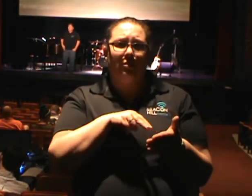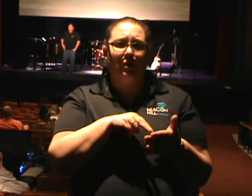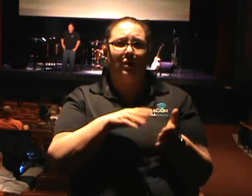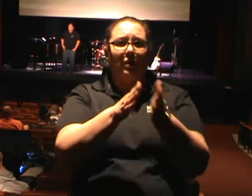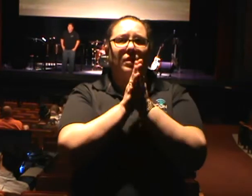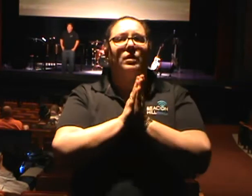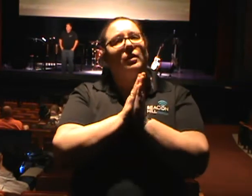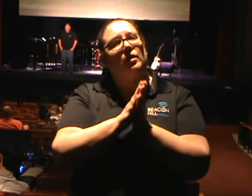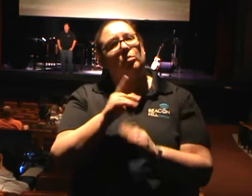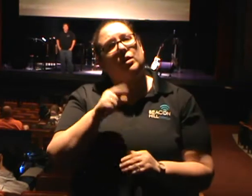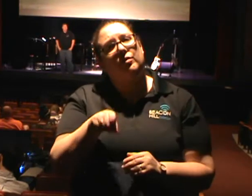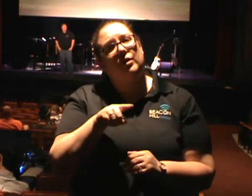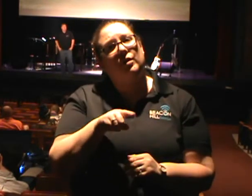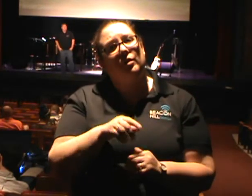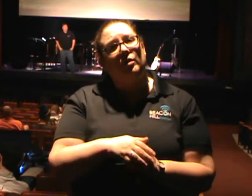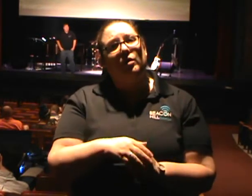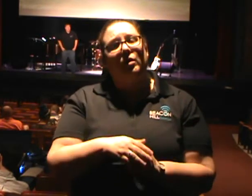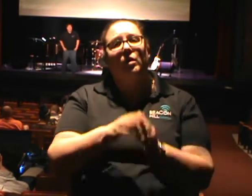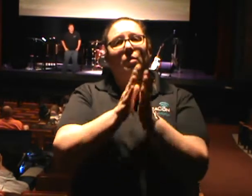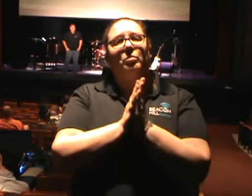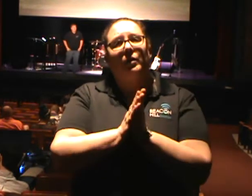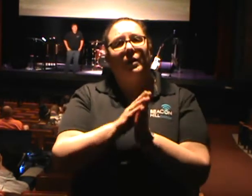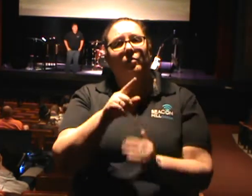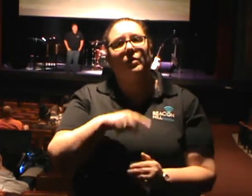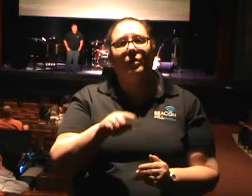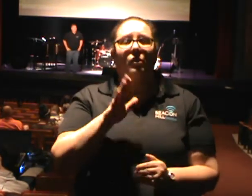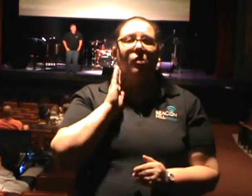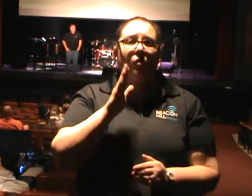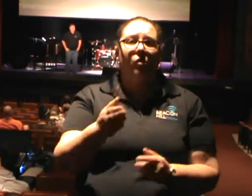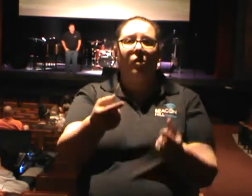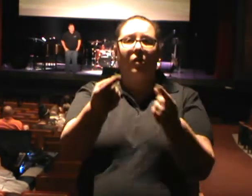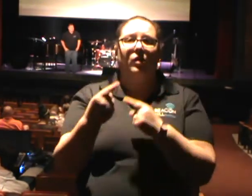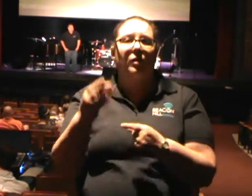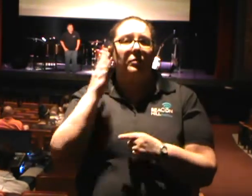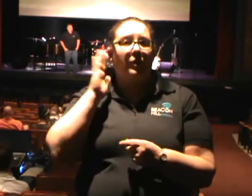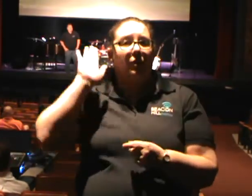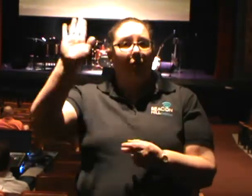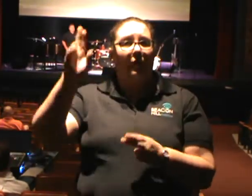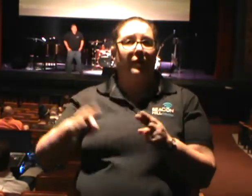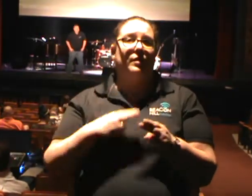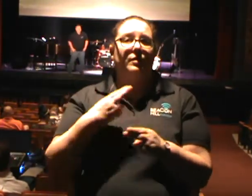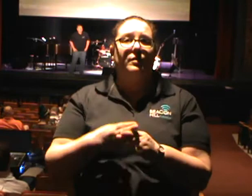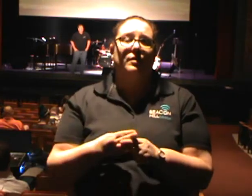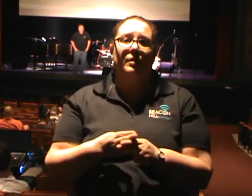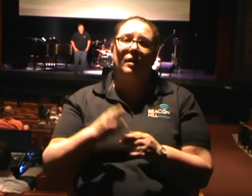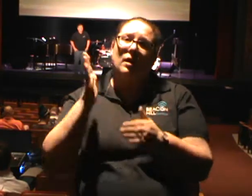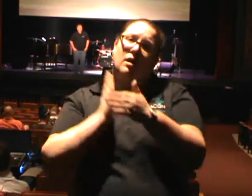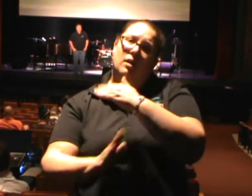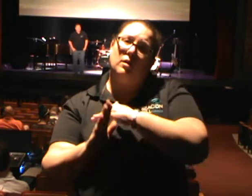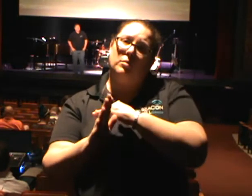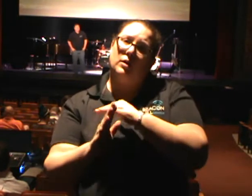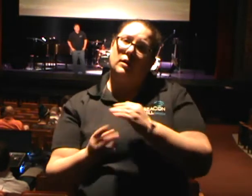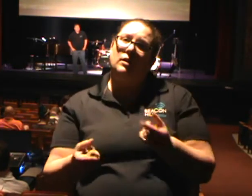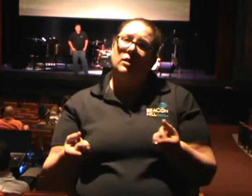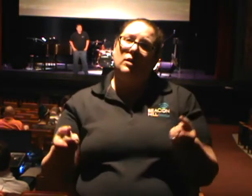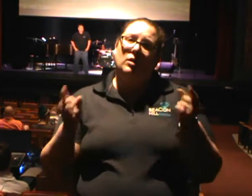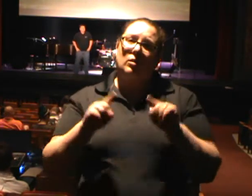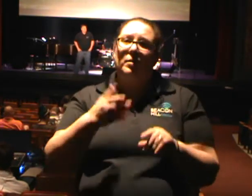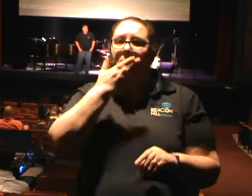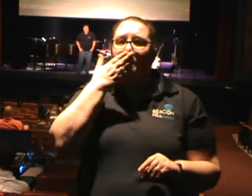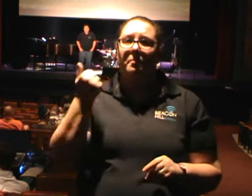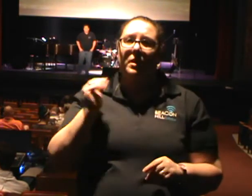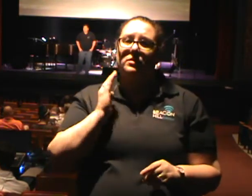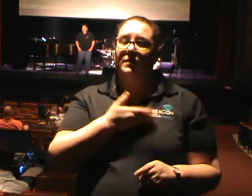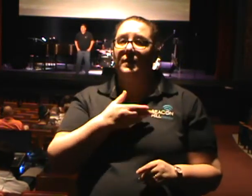you. He prayed for those who would come to know his name. Isn't it the most humbling thing when most of us would have the